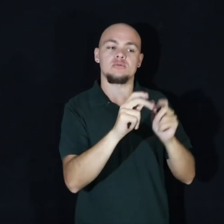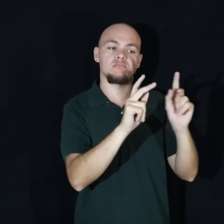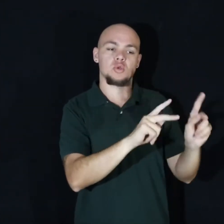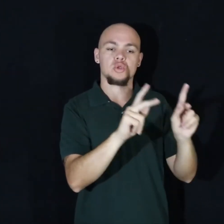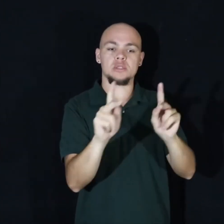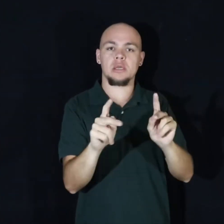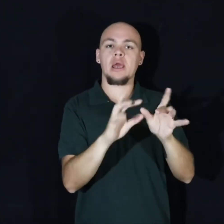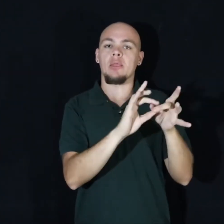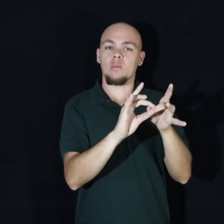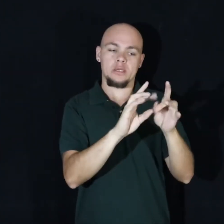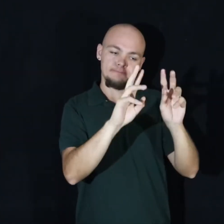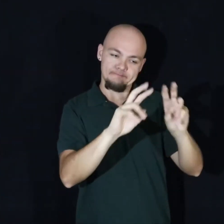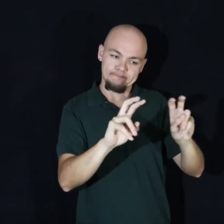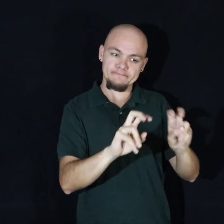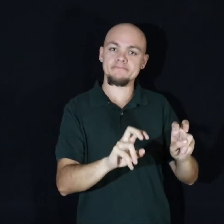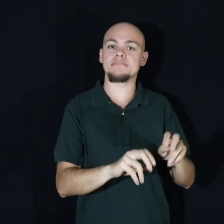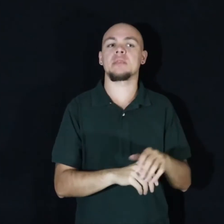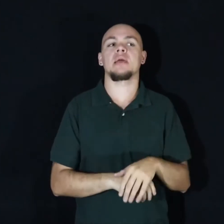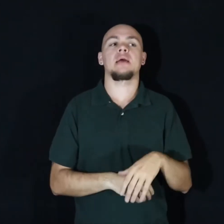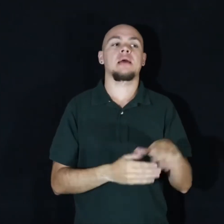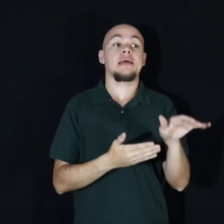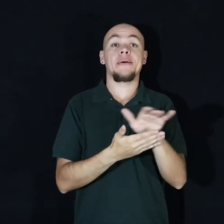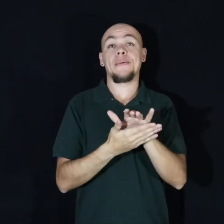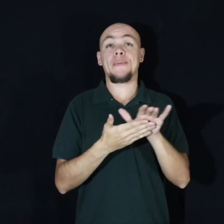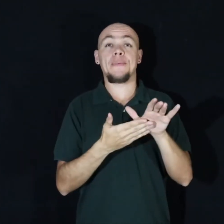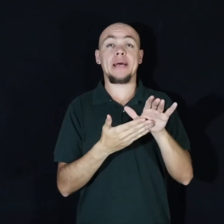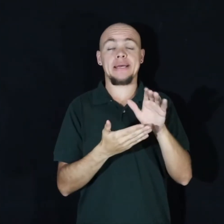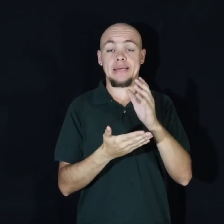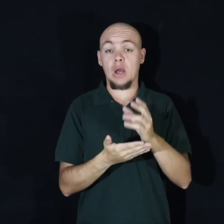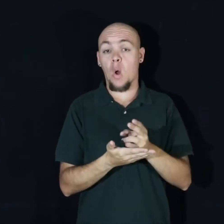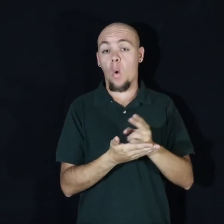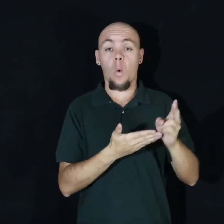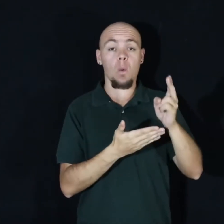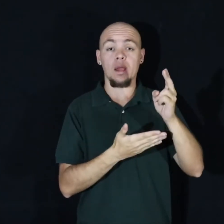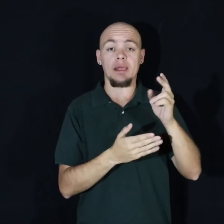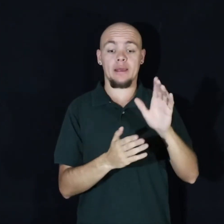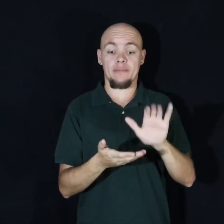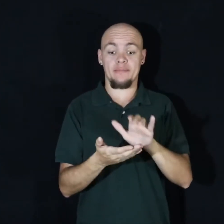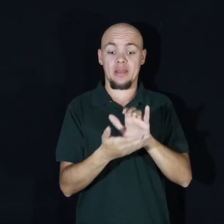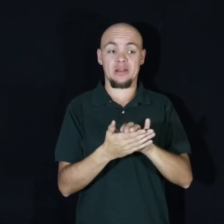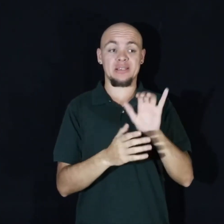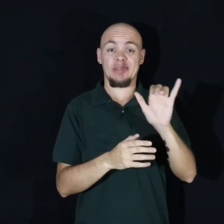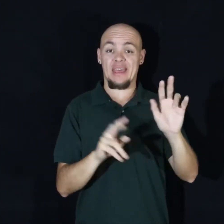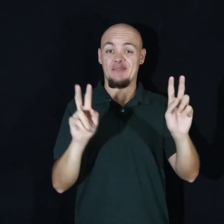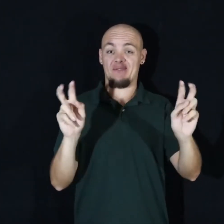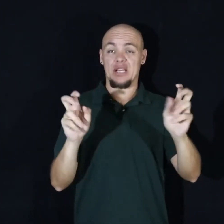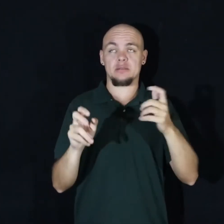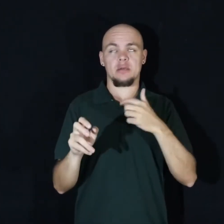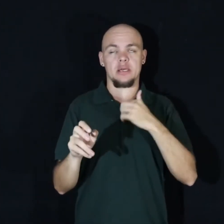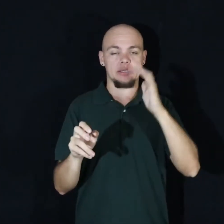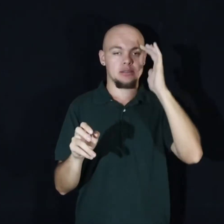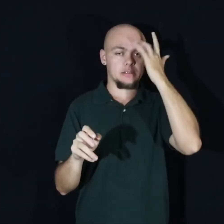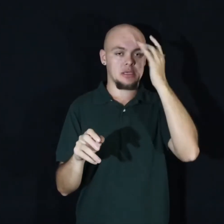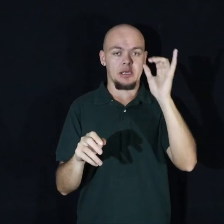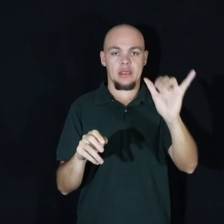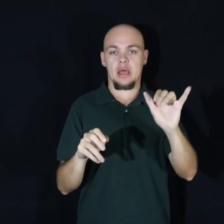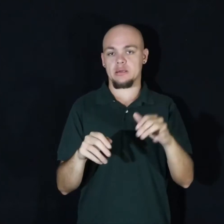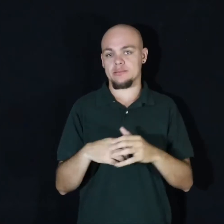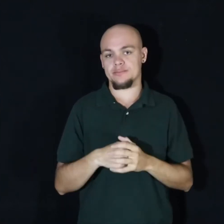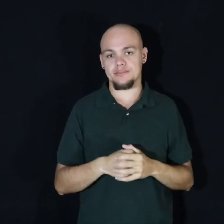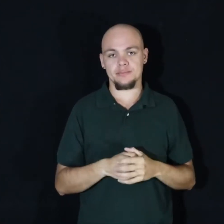due diligence for everybody. Again, that sanctity of marriage argument, I got to tell you, I get really, really